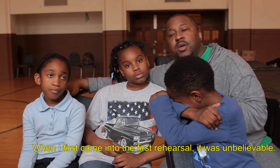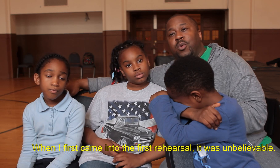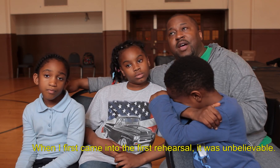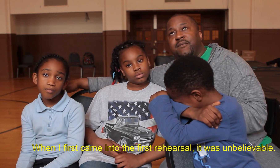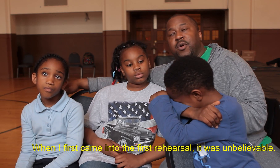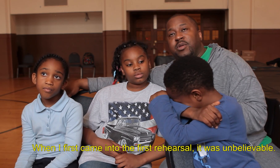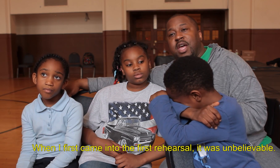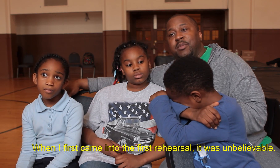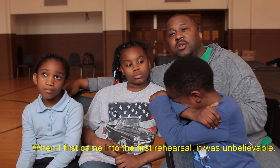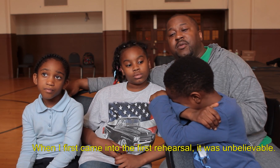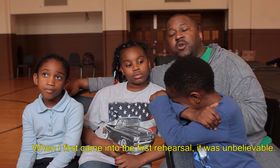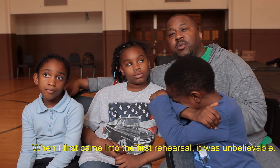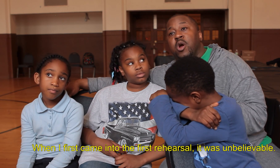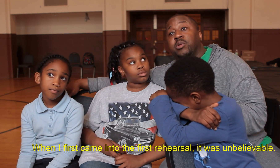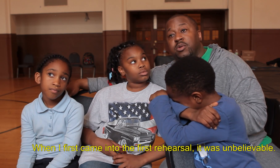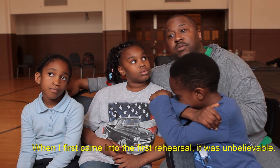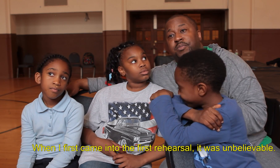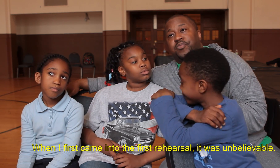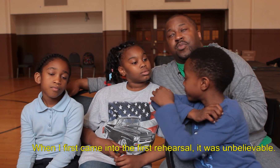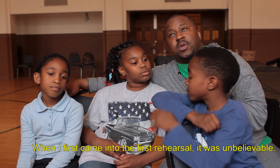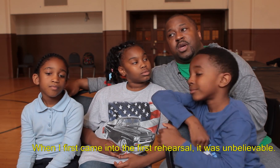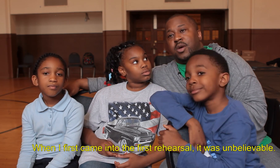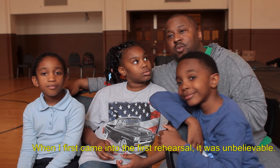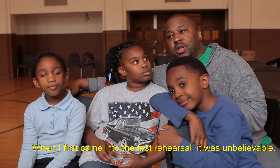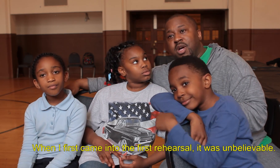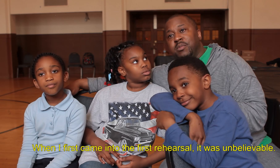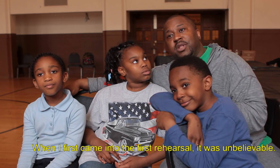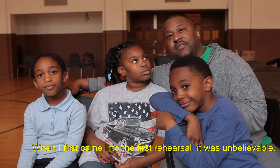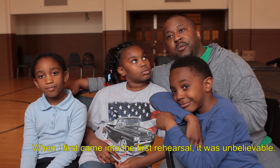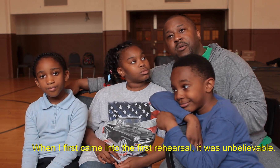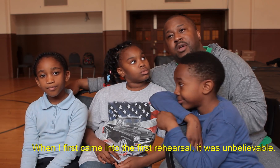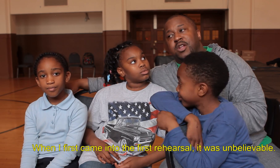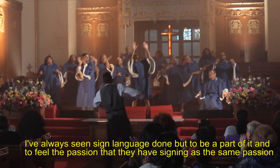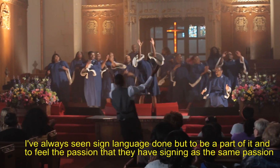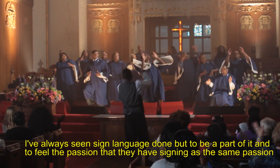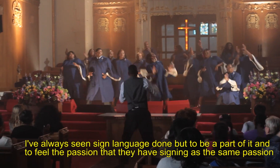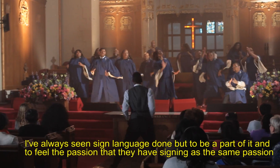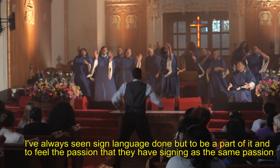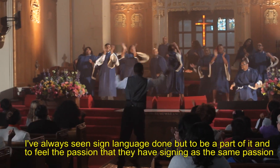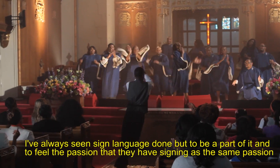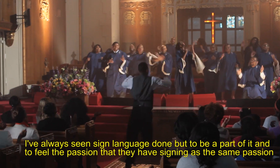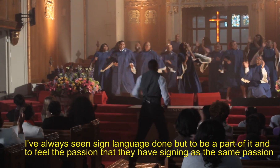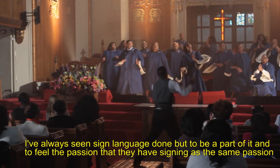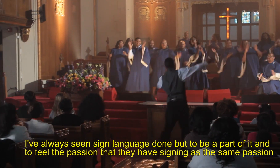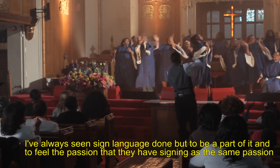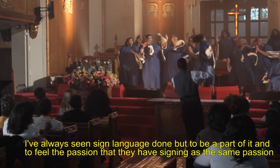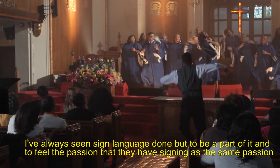When I first came into the first rehearsal, it was unbelievable. You know, I've always seen sign language